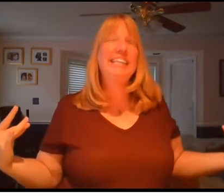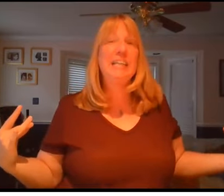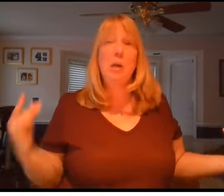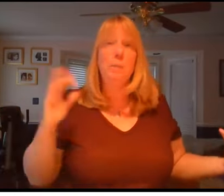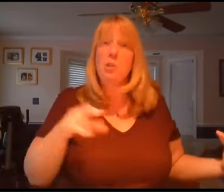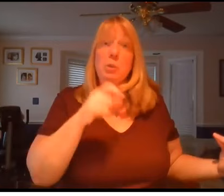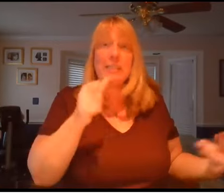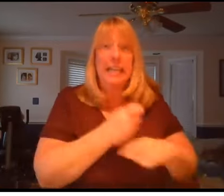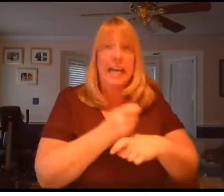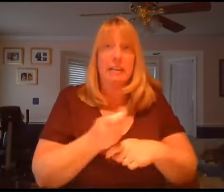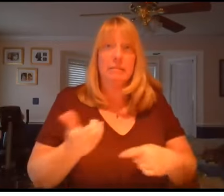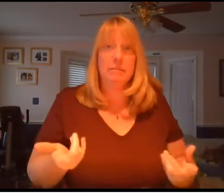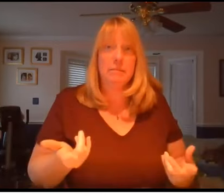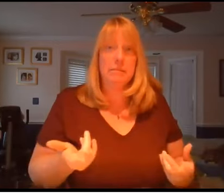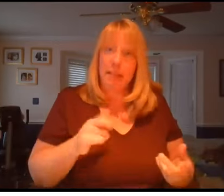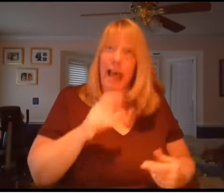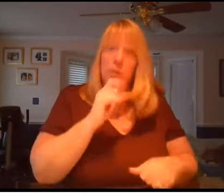I was trying to collect myself. She wasn't kidding.